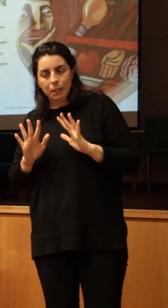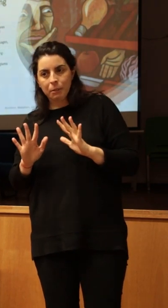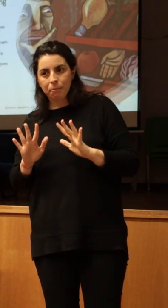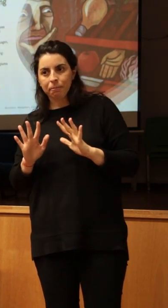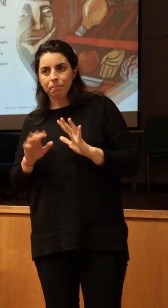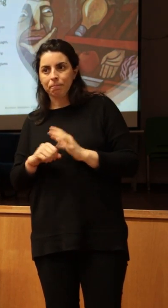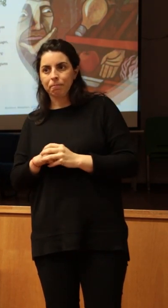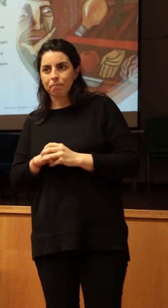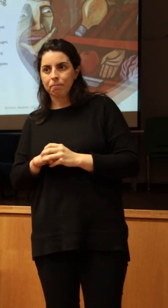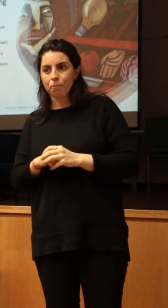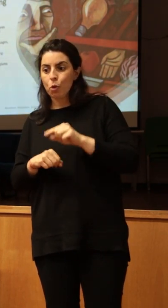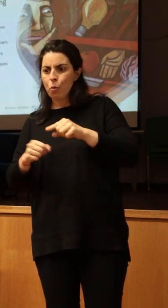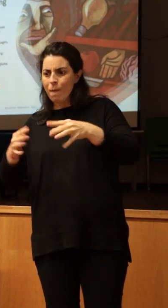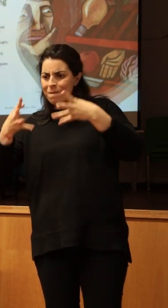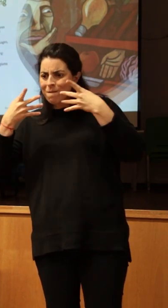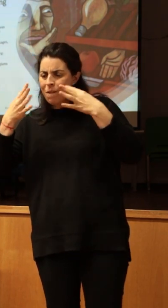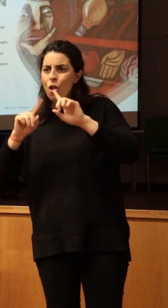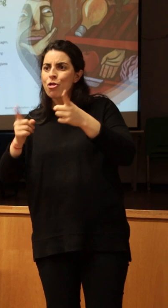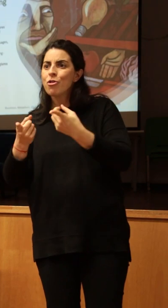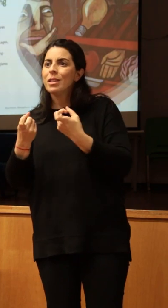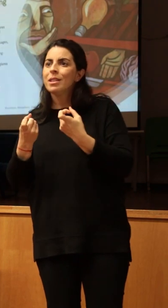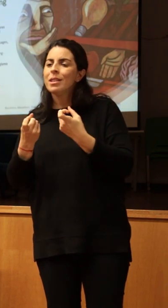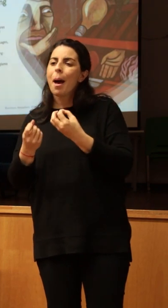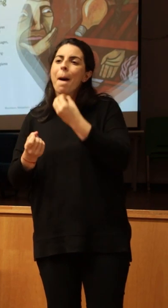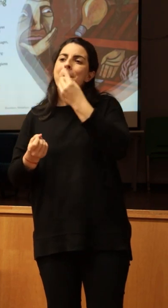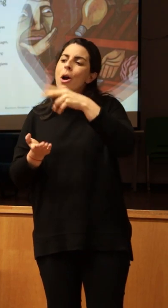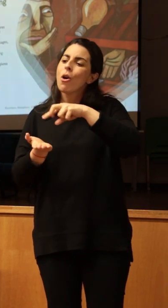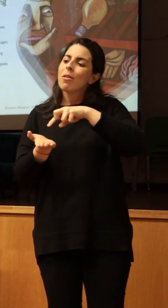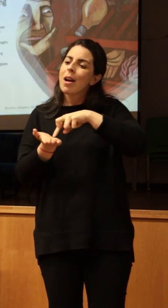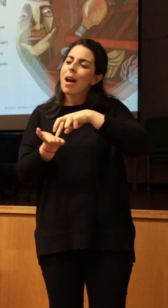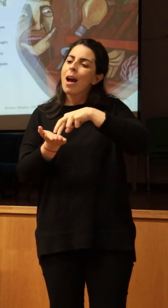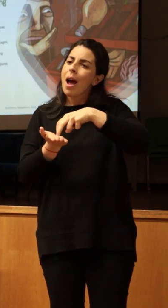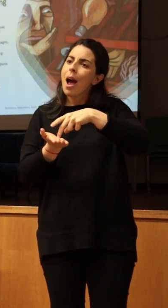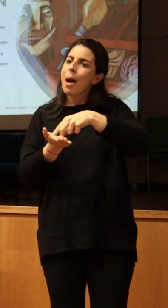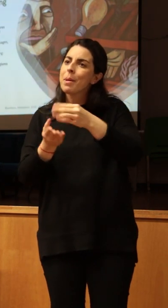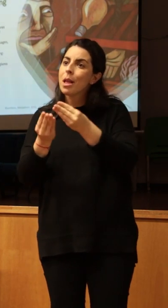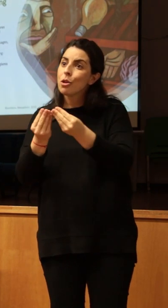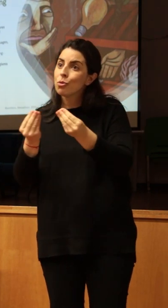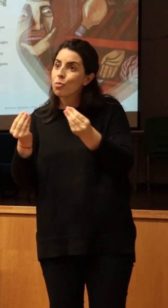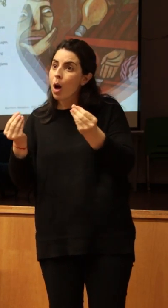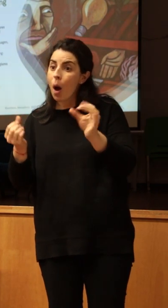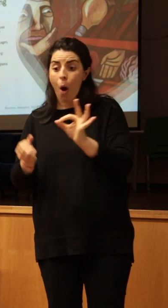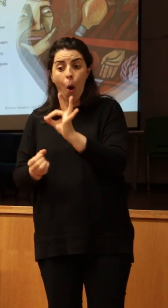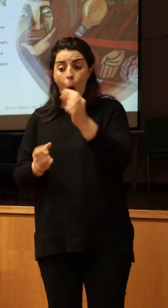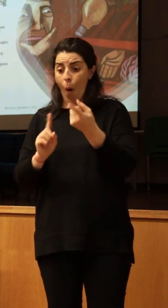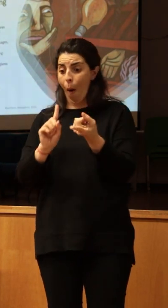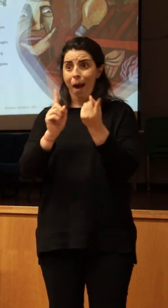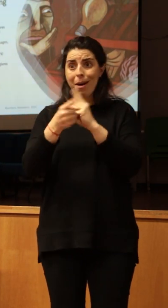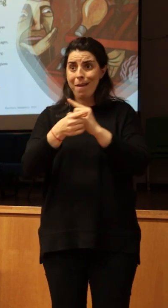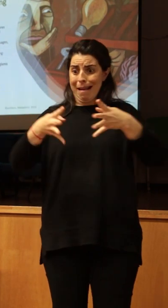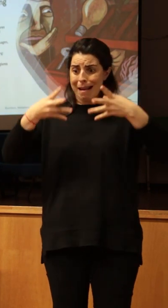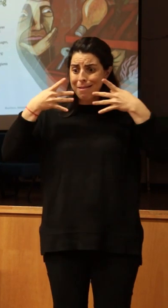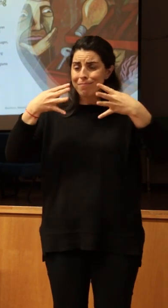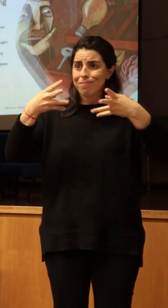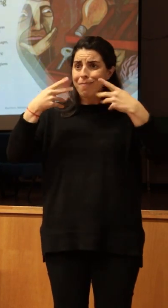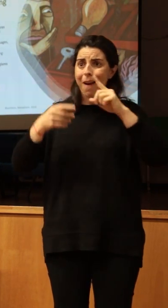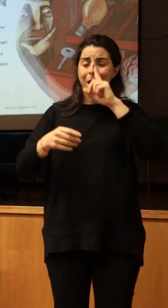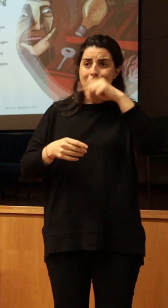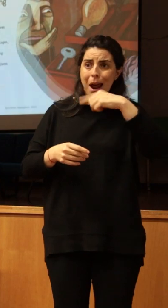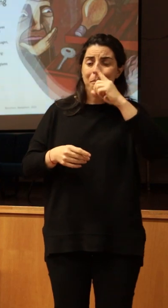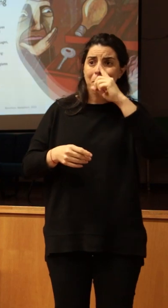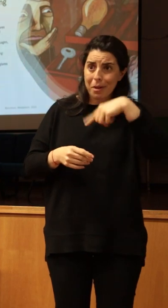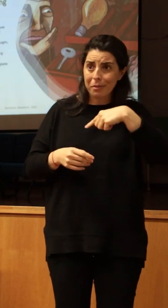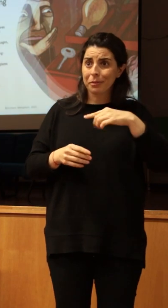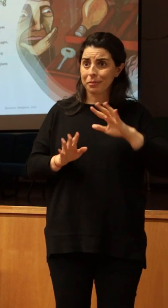tal si en vez de correr caminas? Or we say, can you run even faster? O al revés, correr más rápido. And that's a